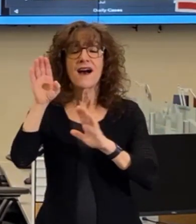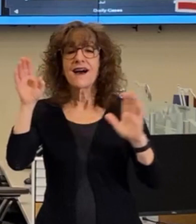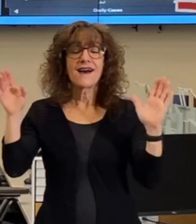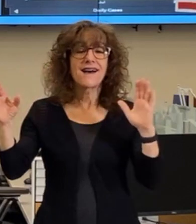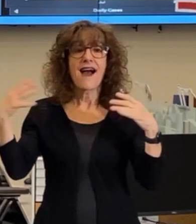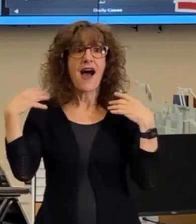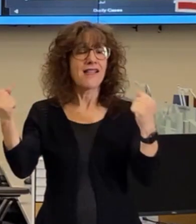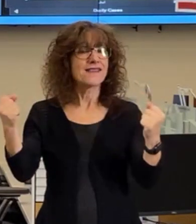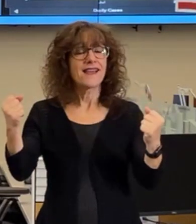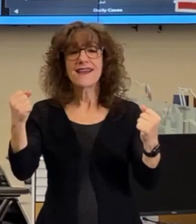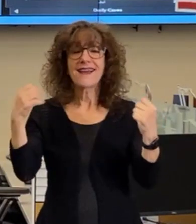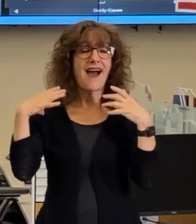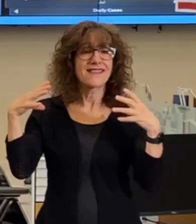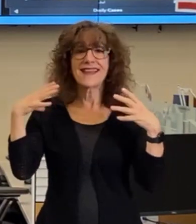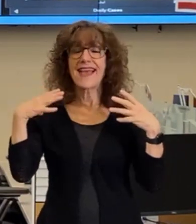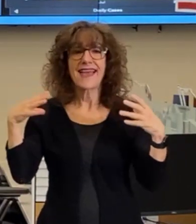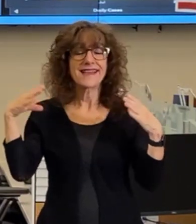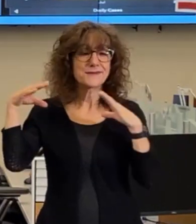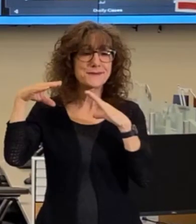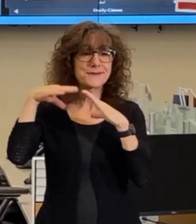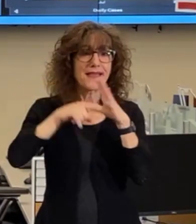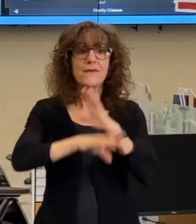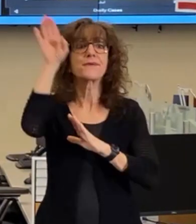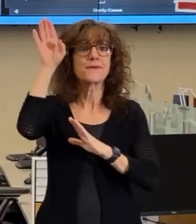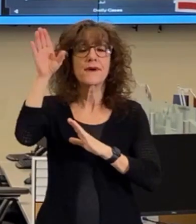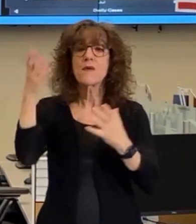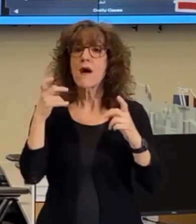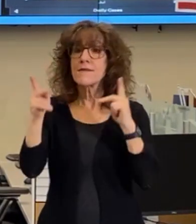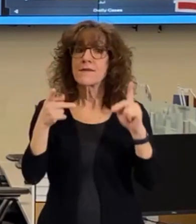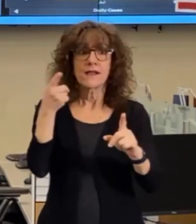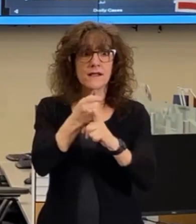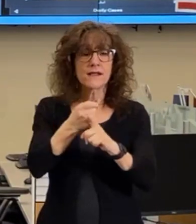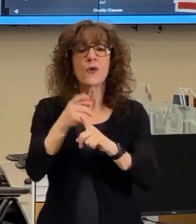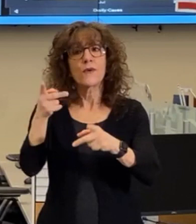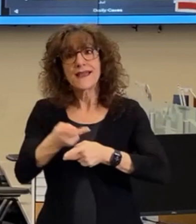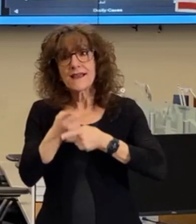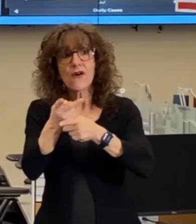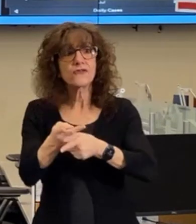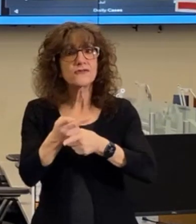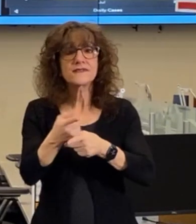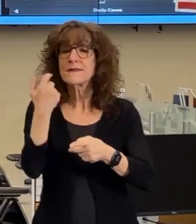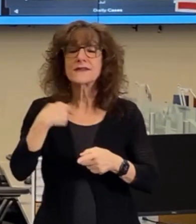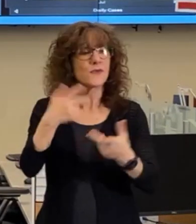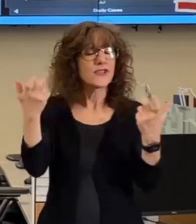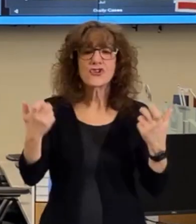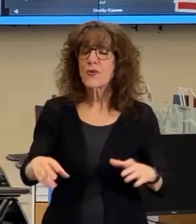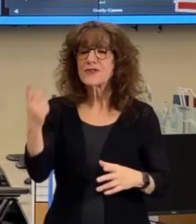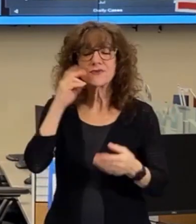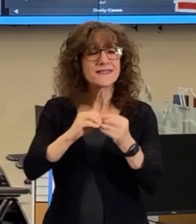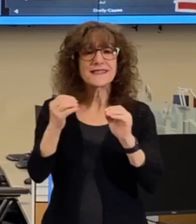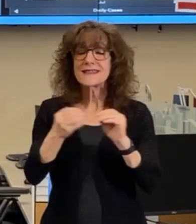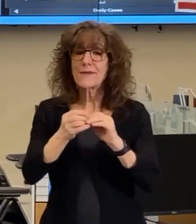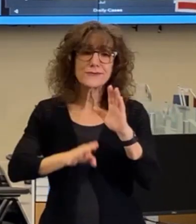coming. We're still trying to get our residents vaccinated. And so we're being cautious because we don't want to see our numbers reverse